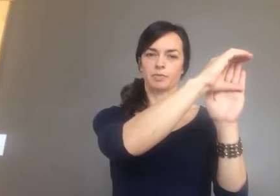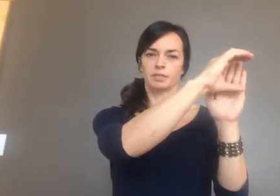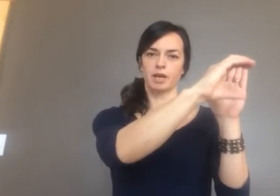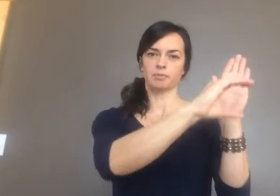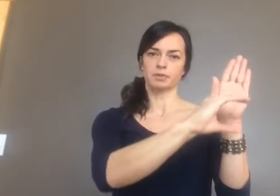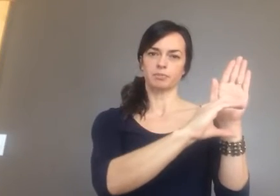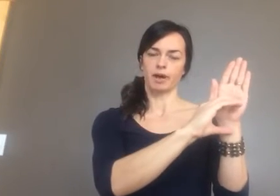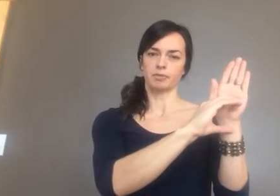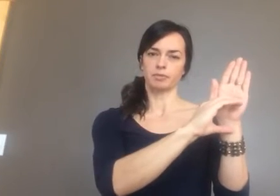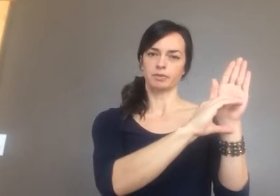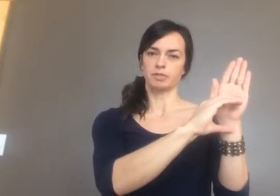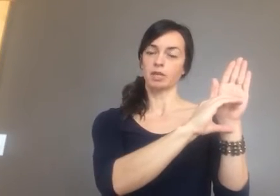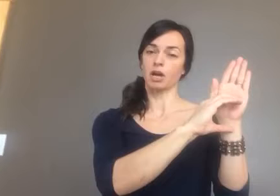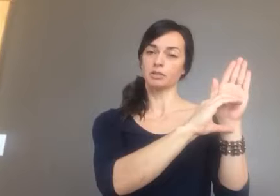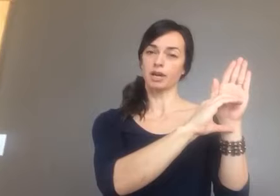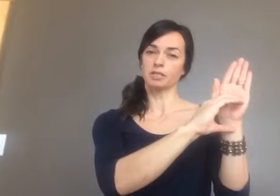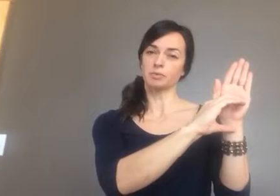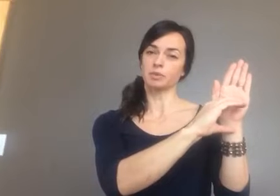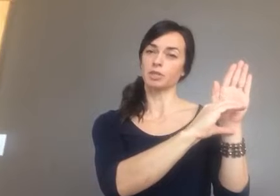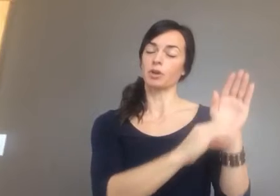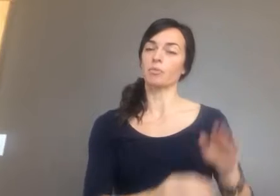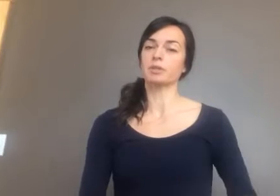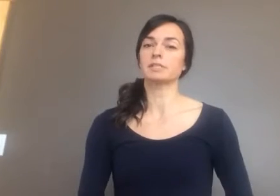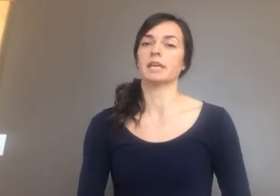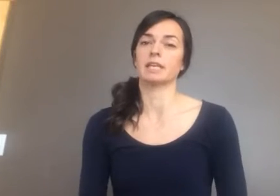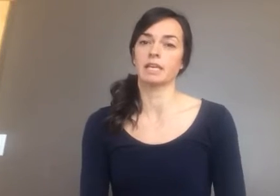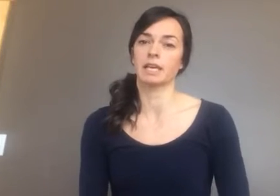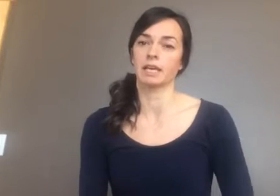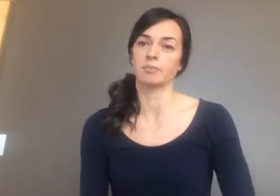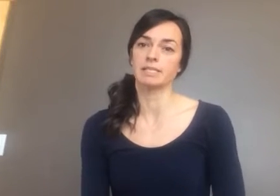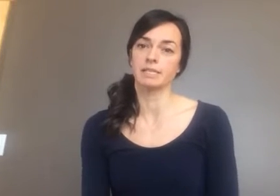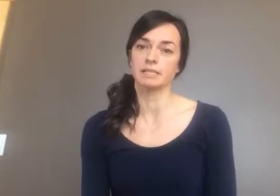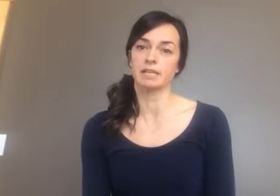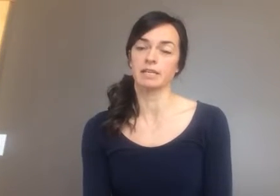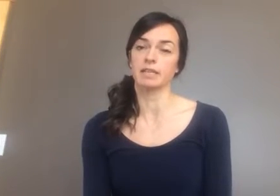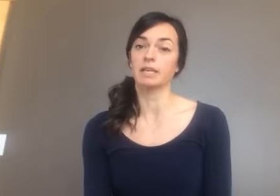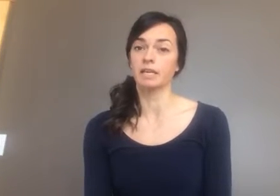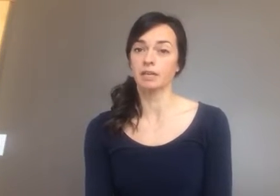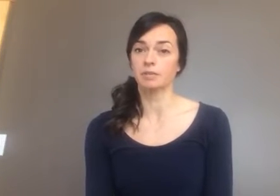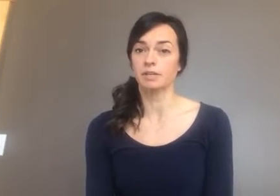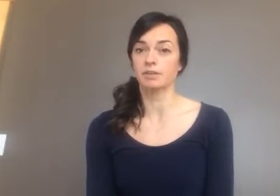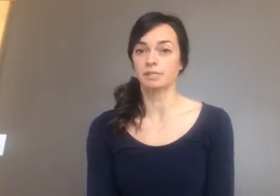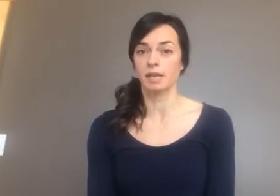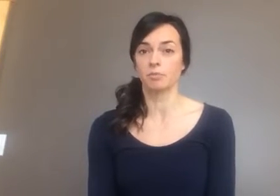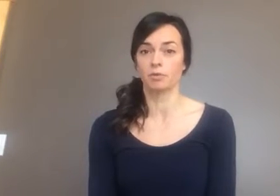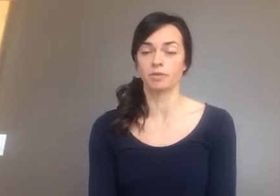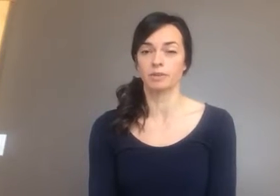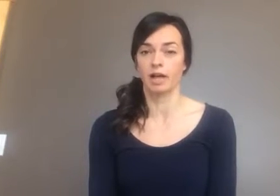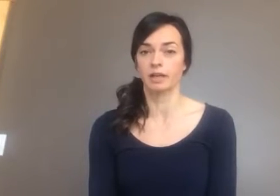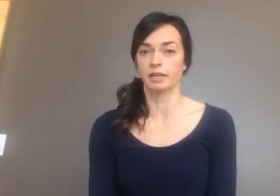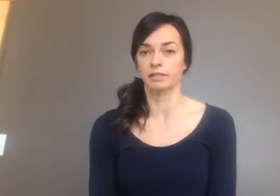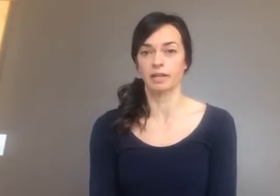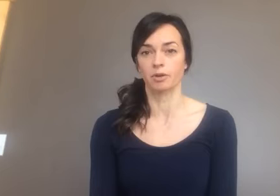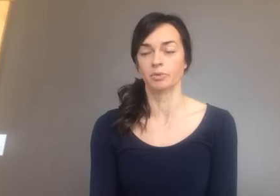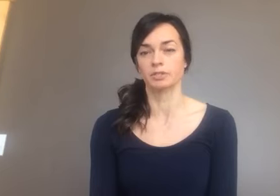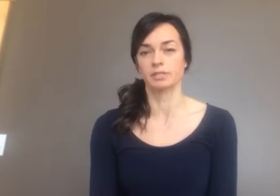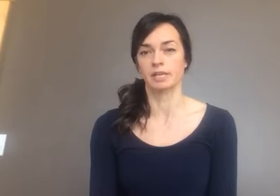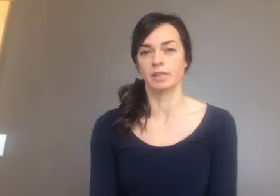the top to the bottom. It was a contract between the nobles and the king, basically stating that the king was under the same rule of law and held accountable just like they